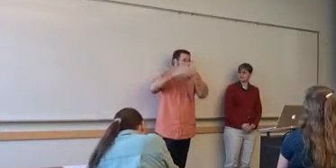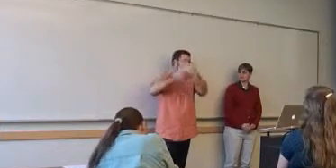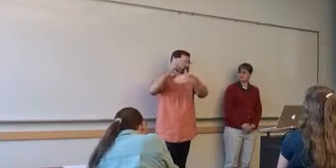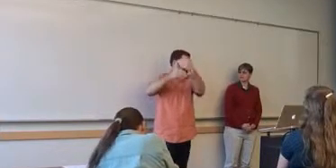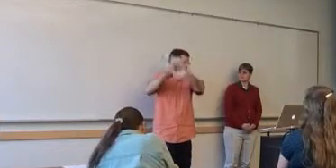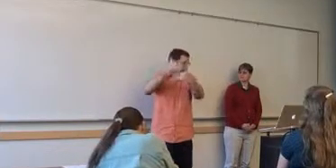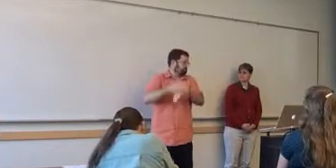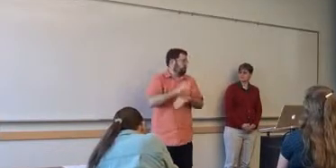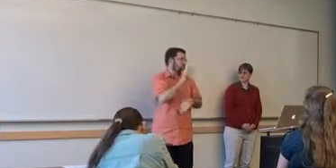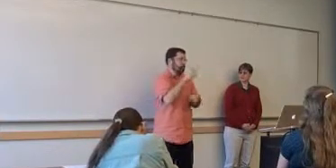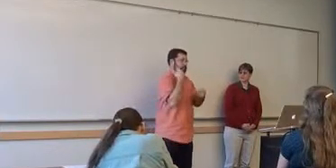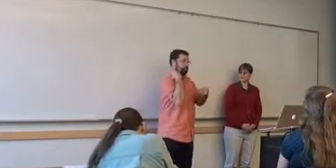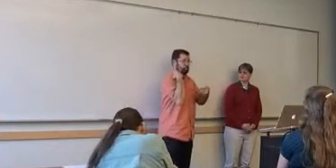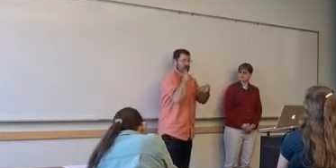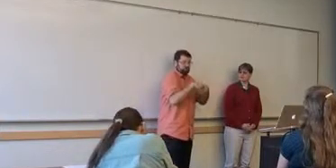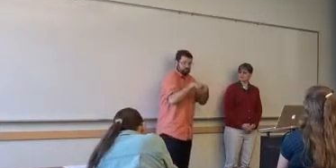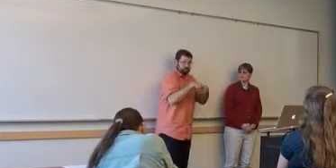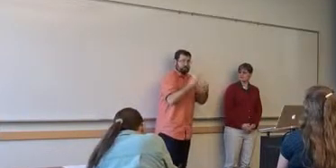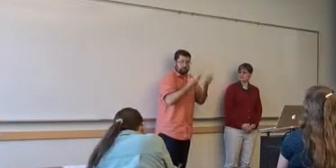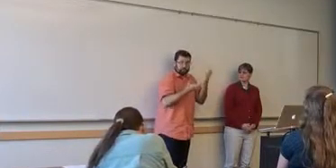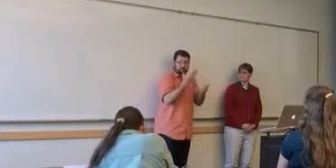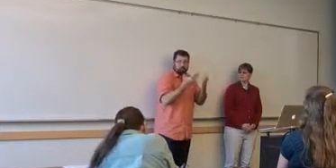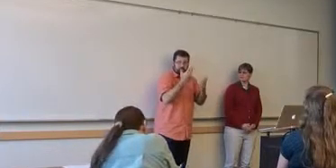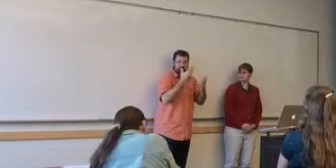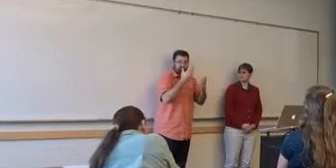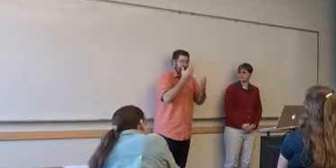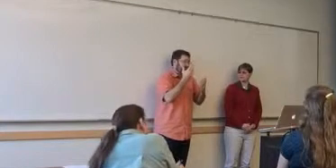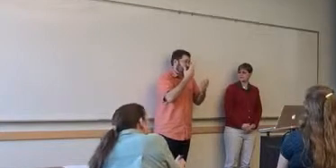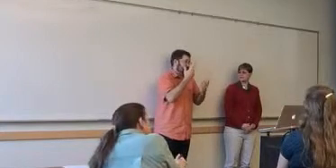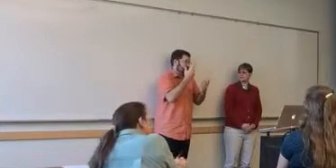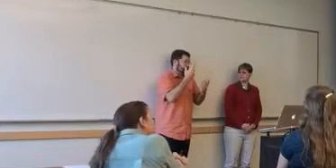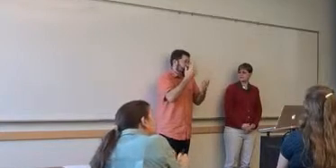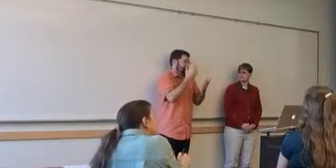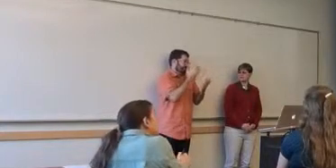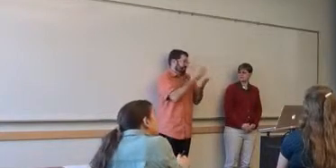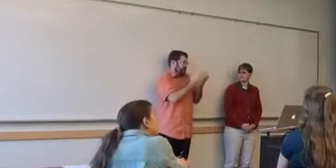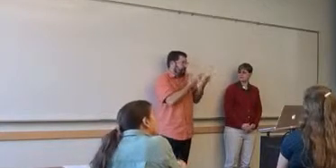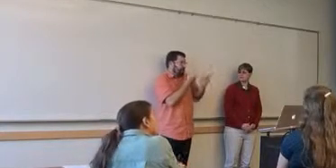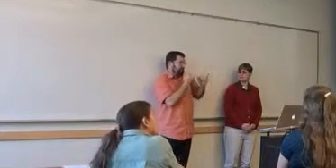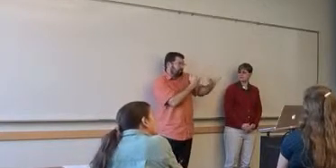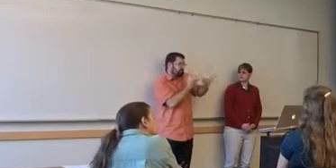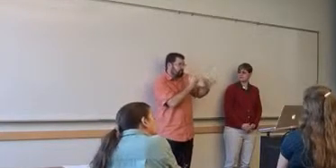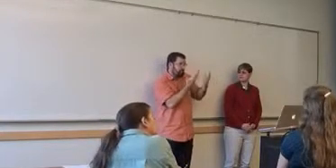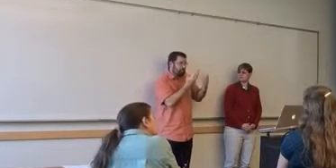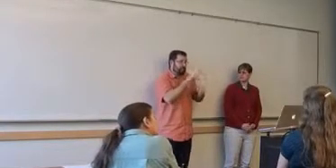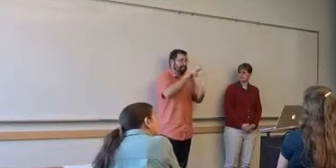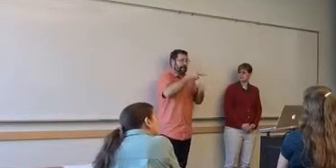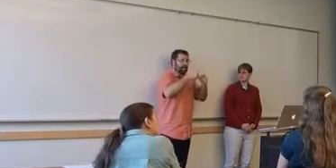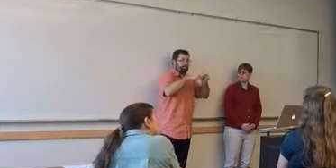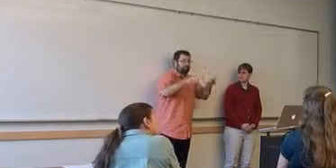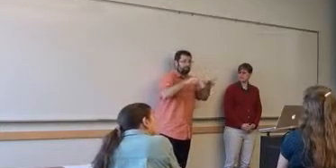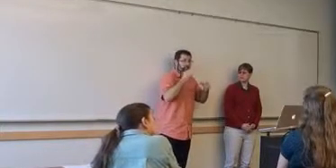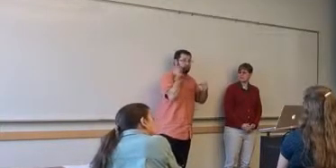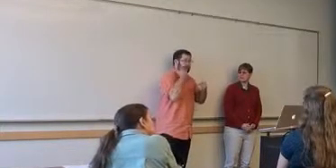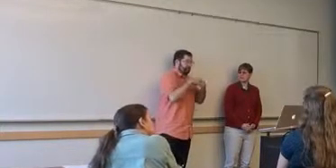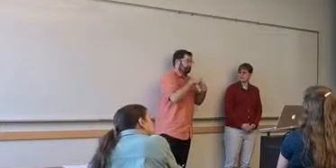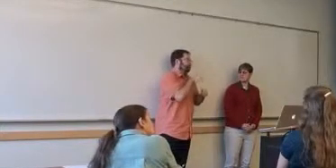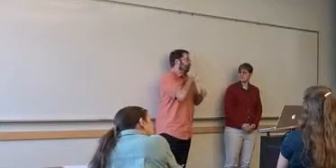more of that academic literacy. Or say in Spanish, you know, they've got, you know, some things that are similarity,